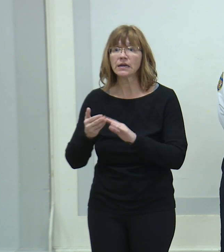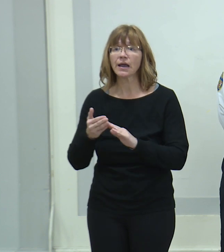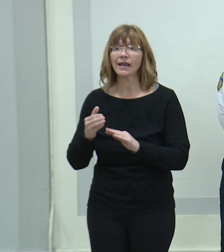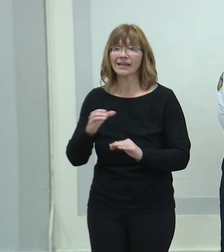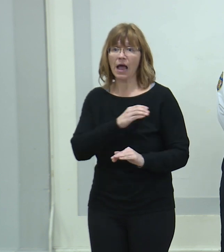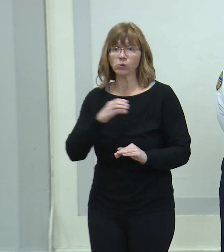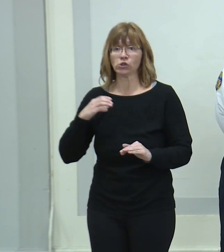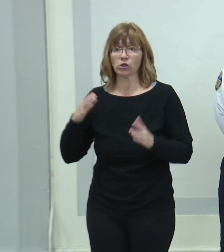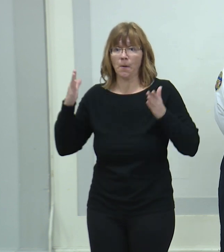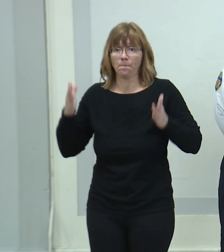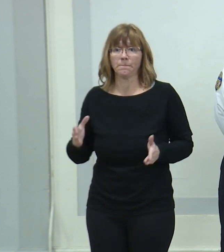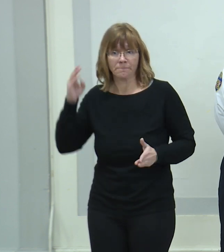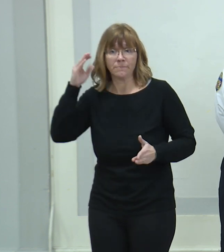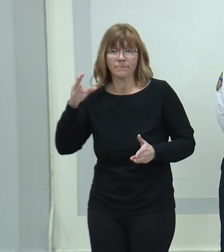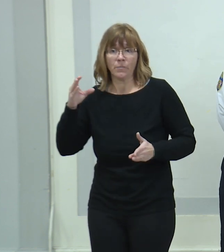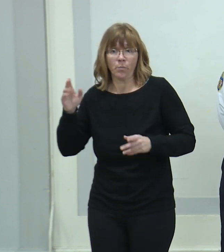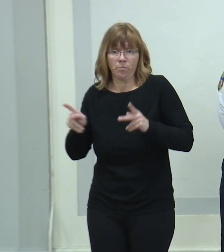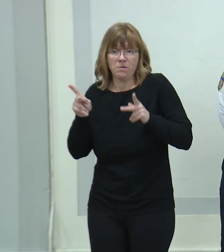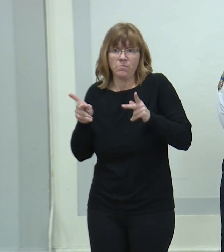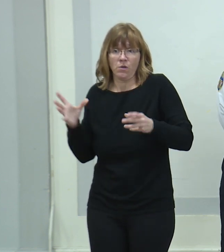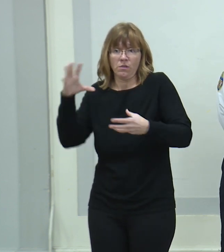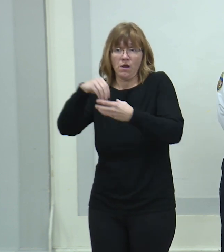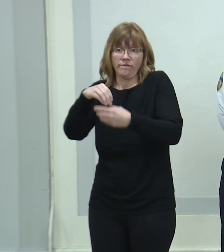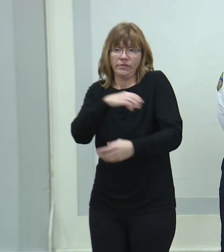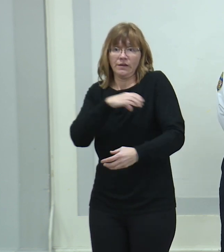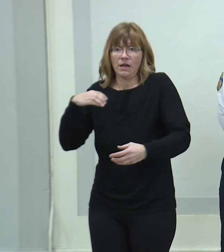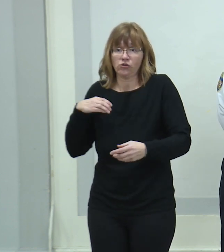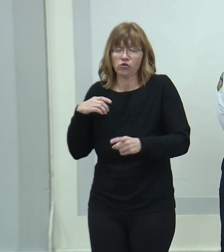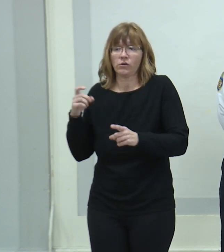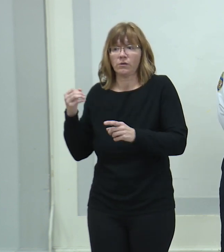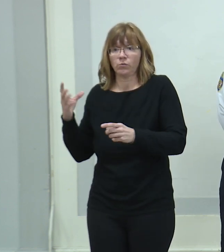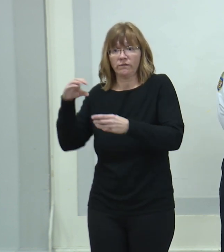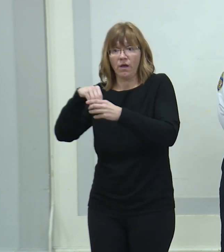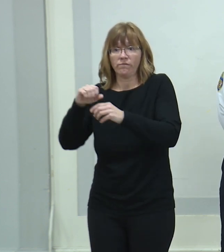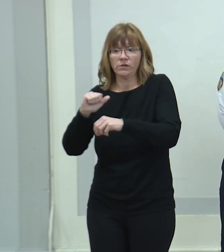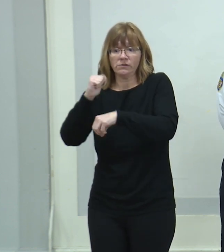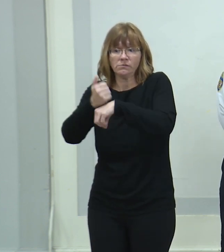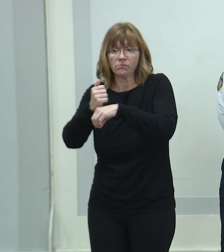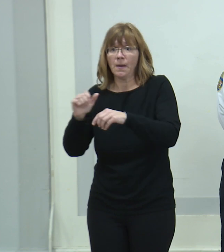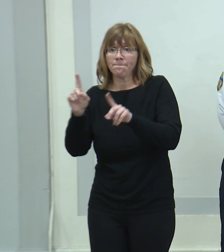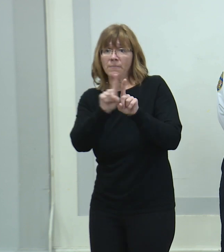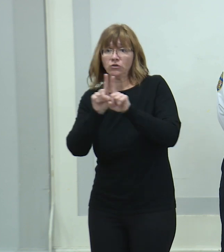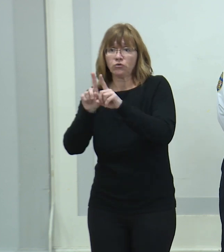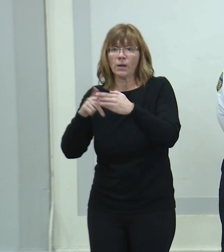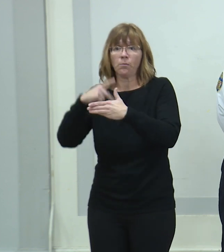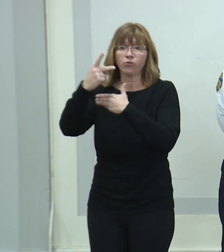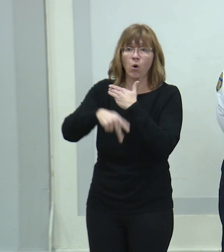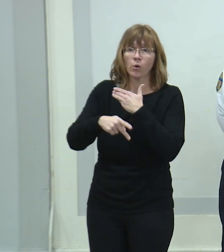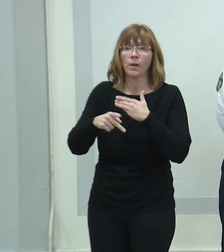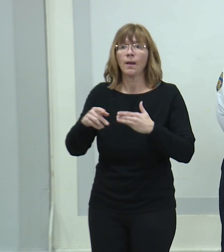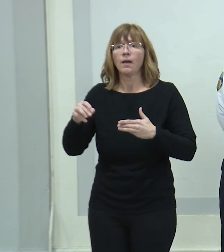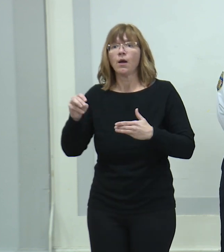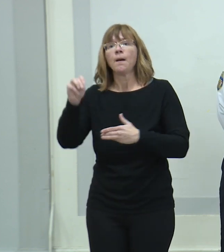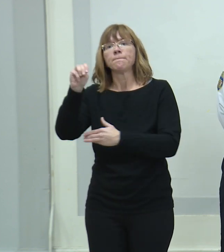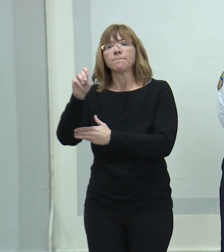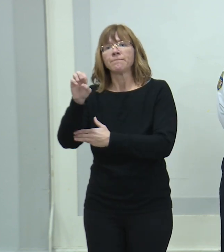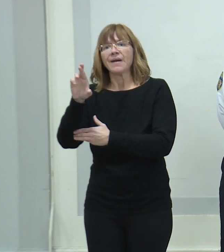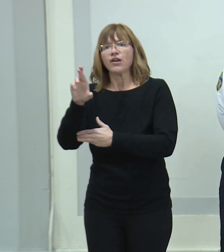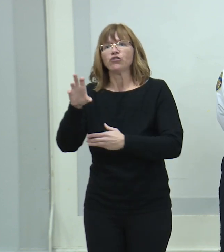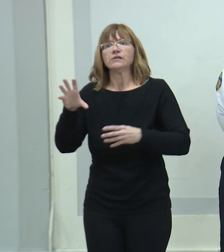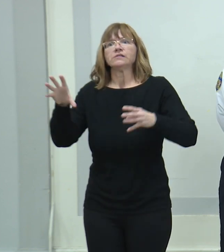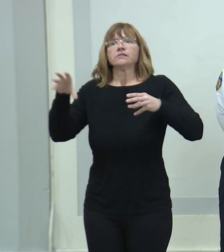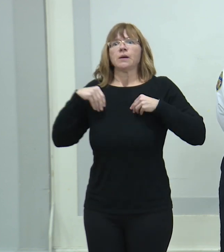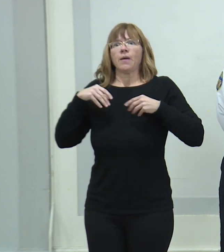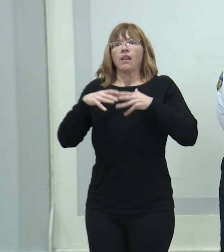pretty much involved in a lot of mentoring programs and things like that. Can you talk about what you, as mayor, I know you've taken on a lot of other responsibilities. What types of